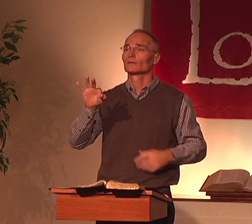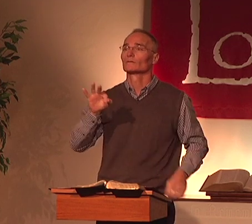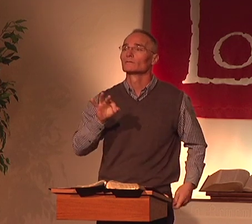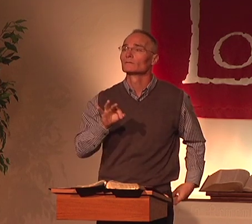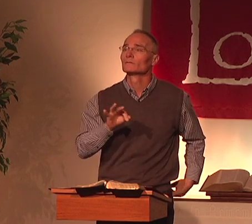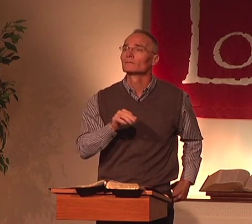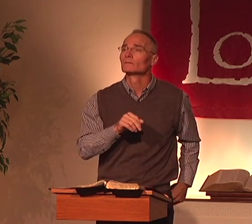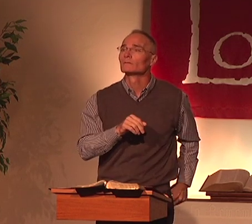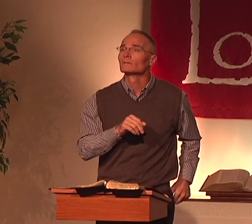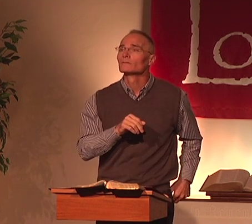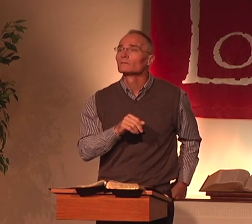For 29